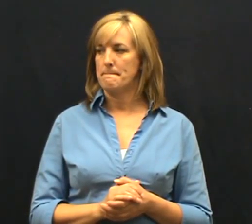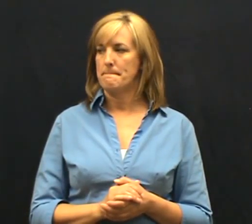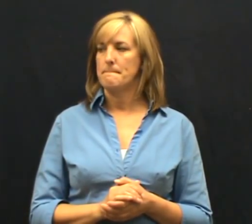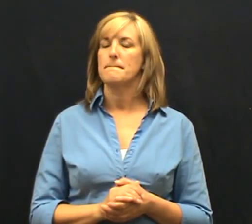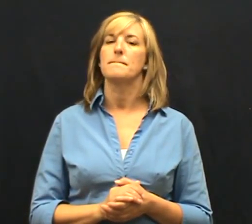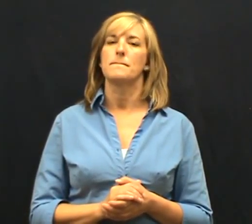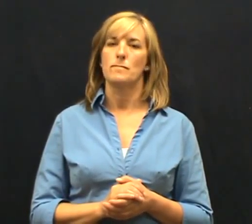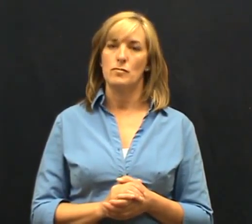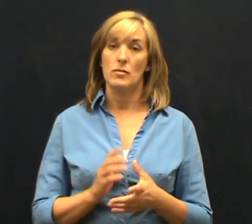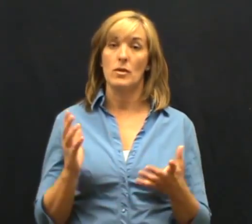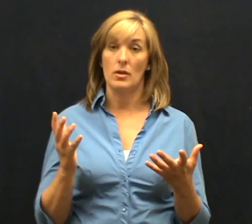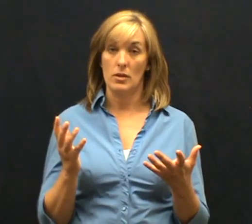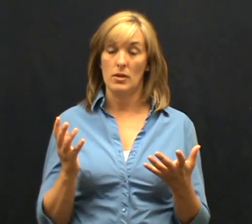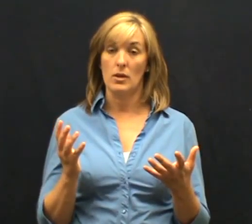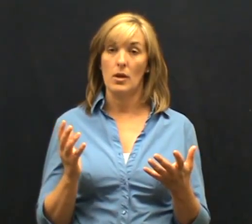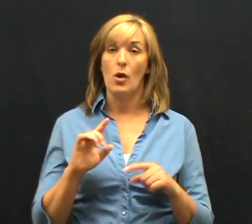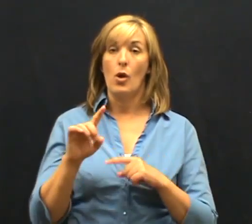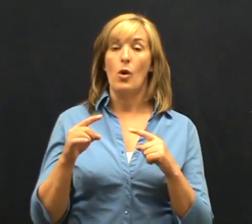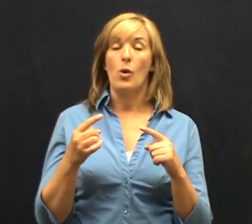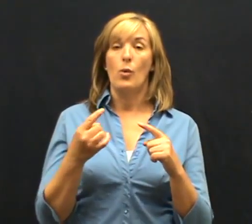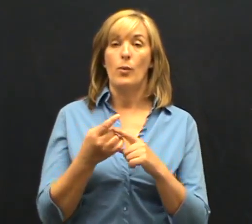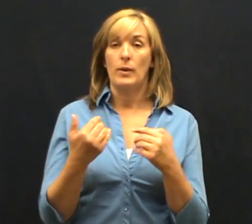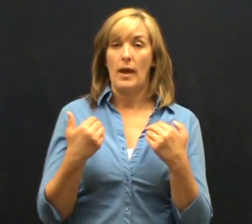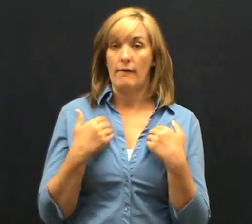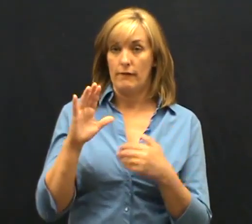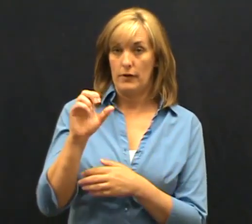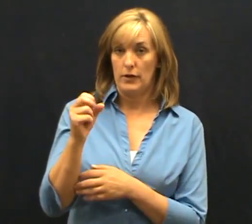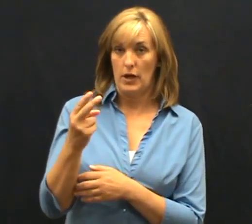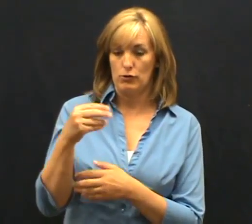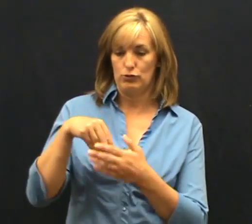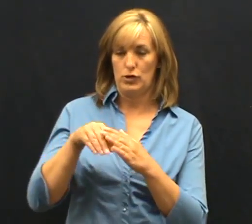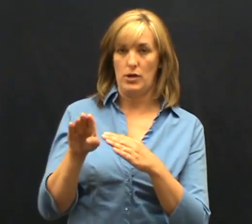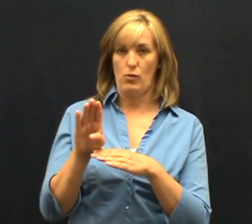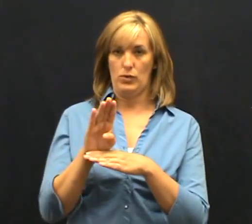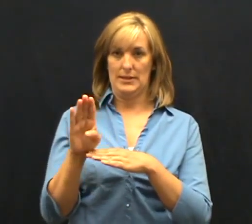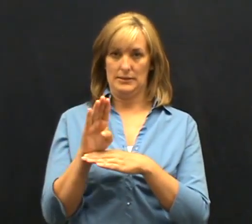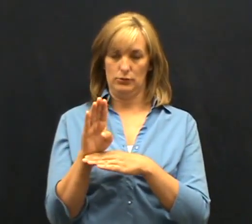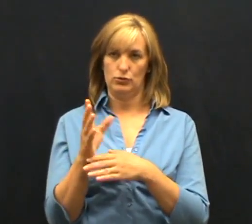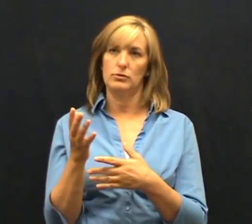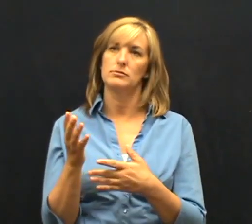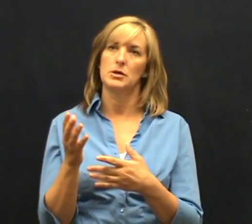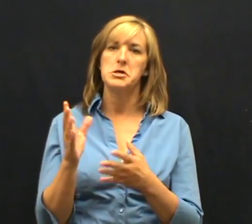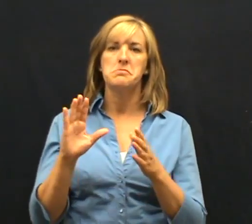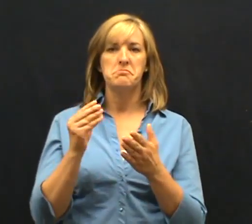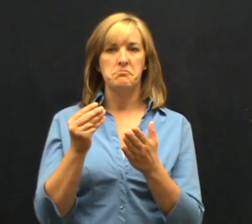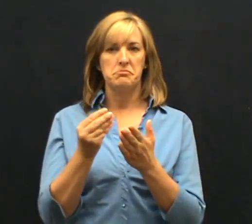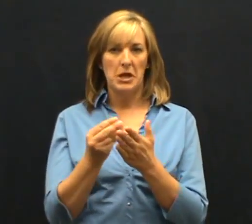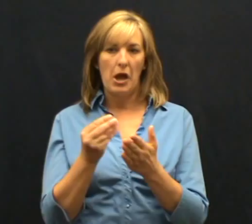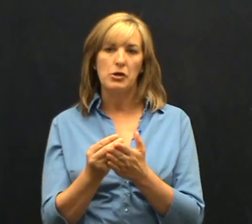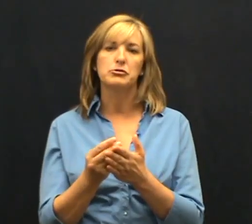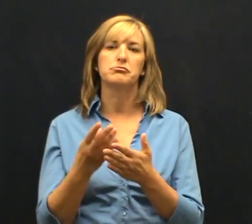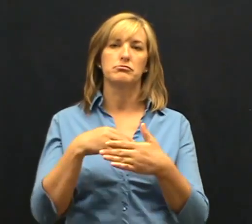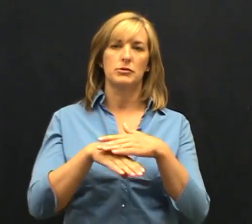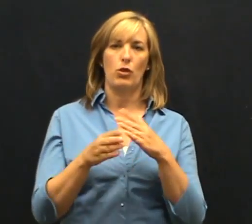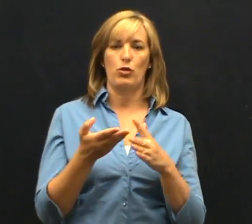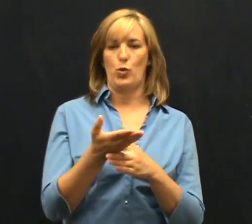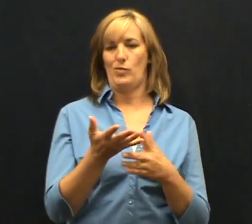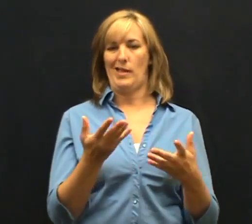So whenever there's cash in an organization, cash comes in through sales in one way or another. One of the